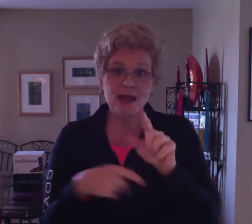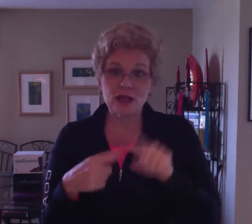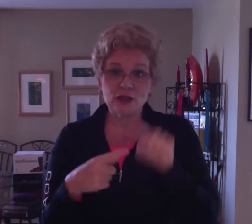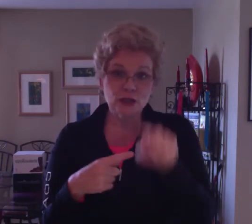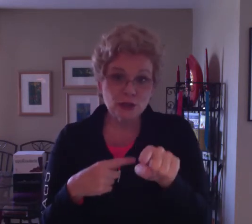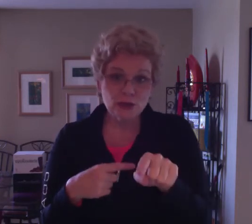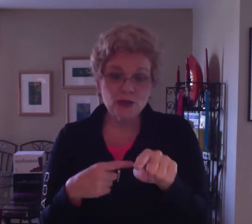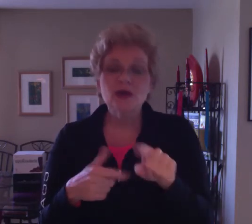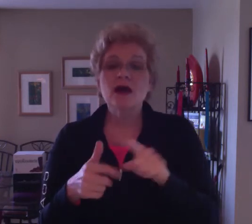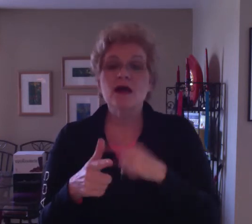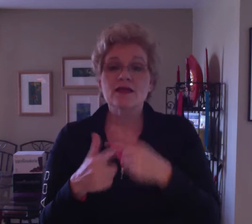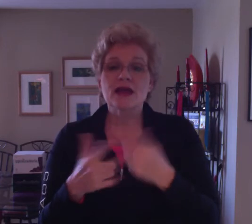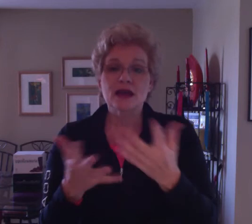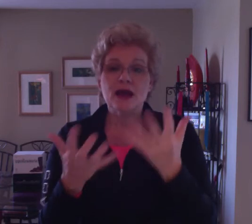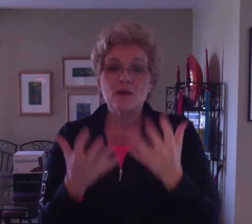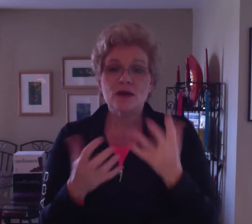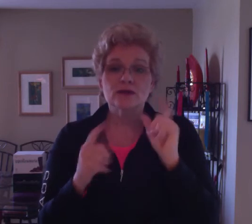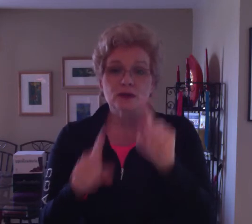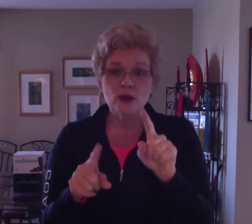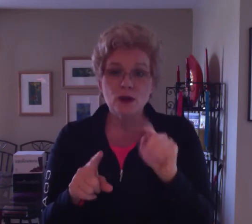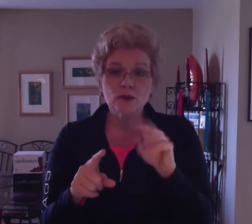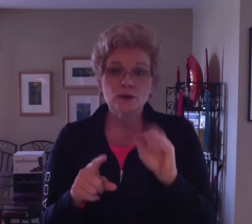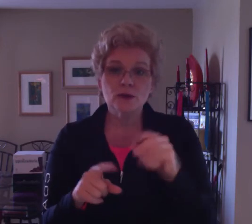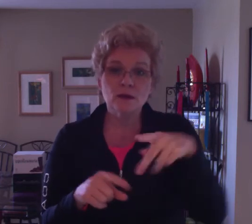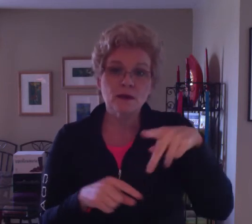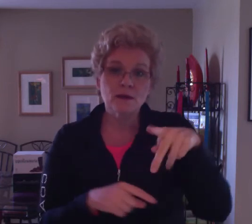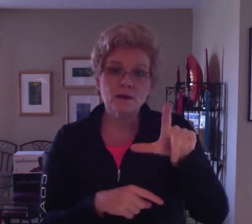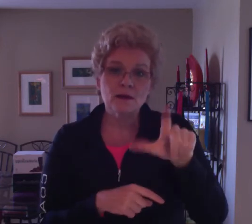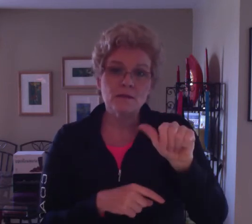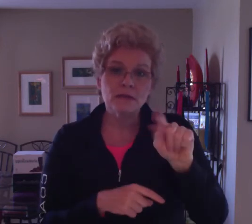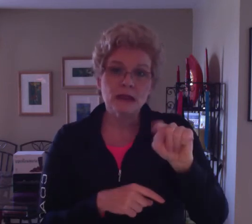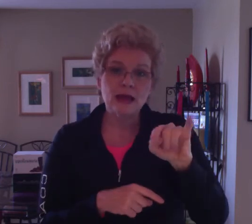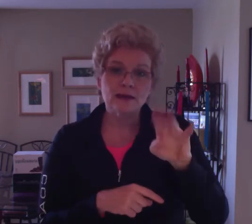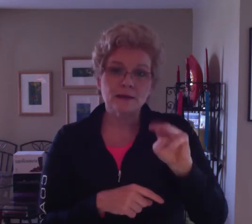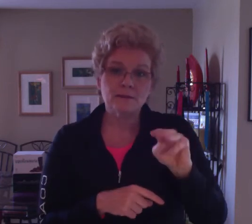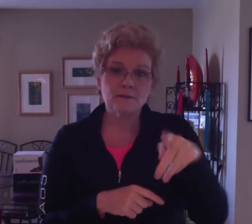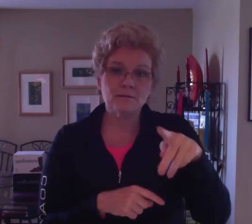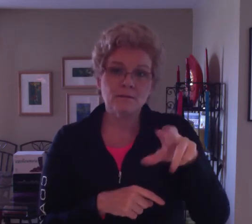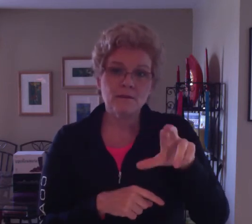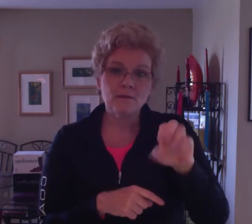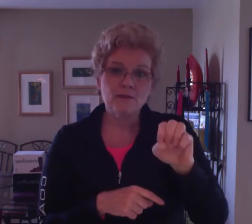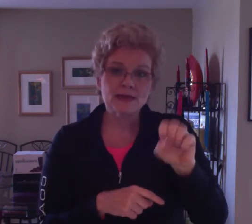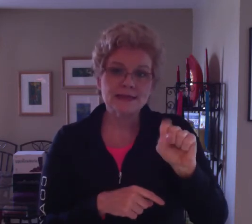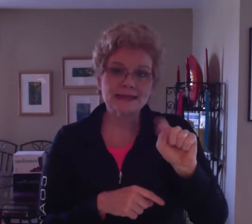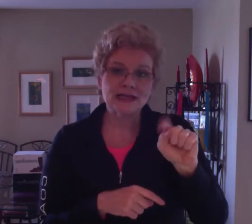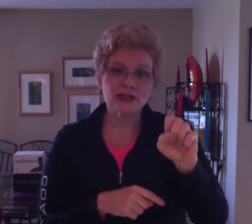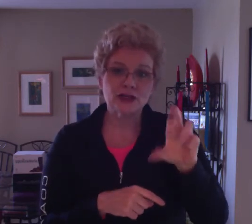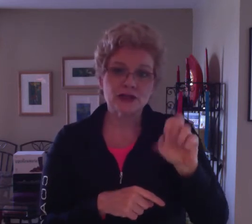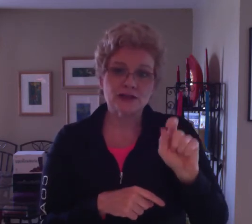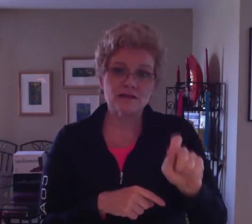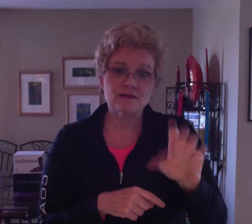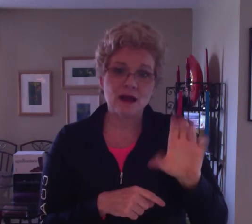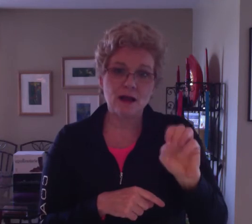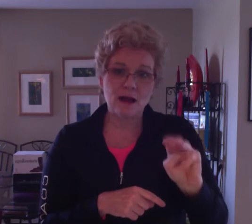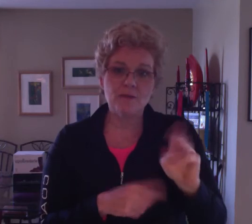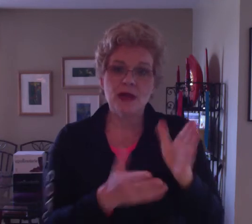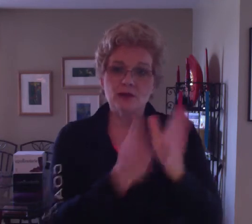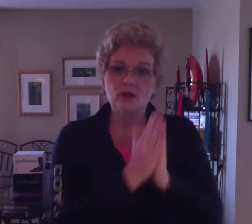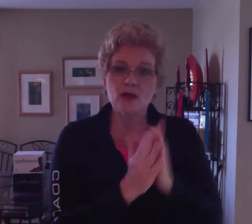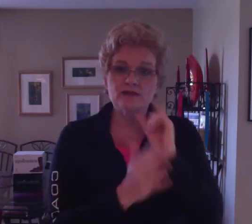I want you to go to platinumpresenters.com and request your login. What they do is they go in to make